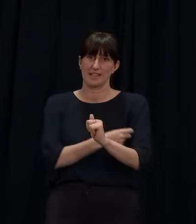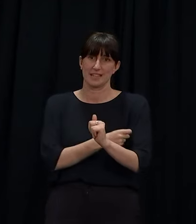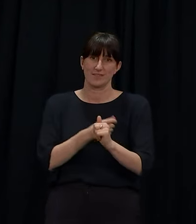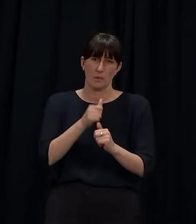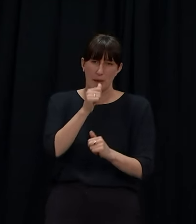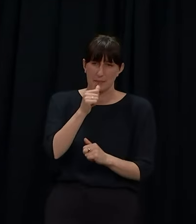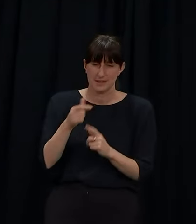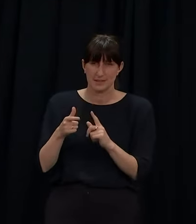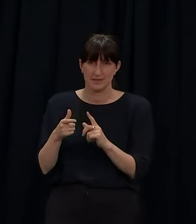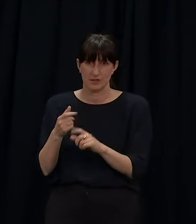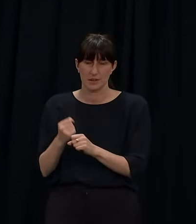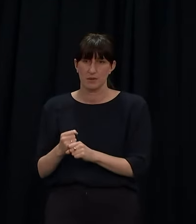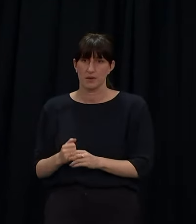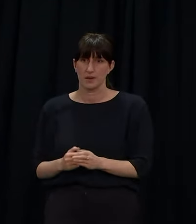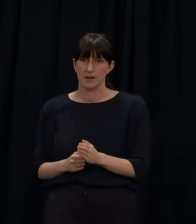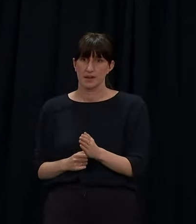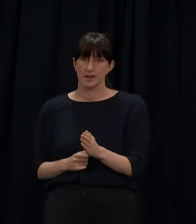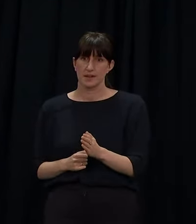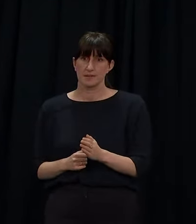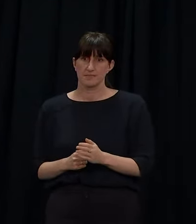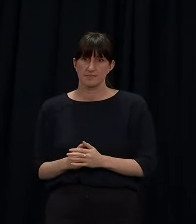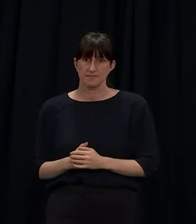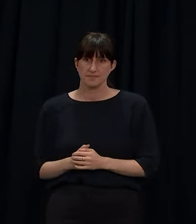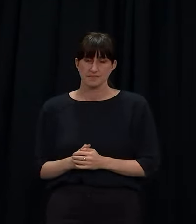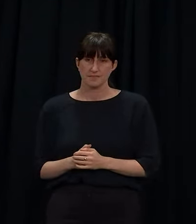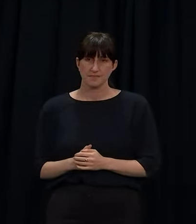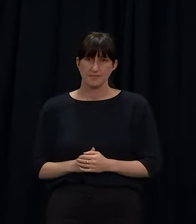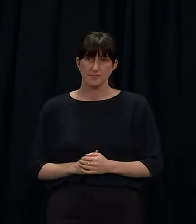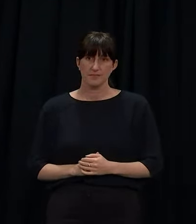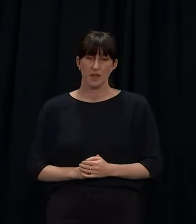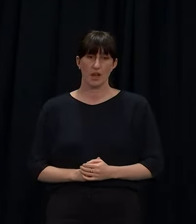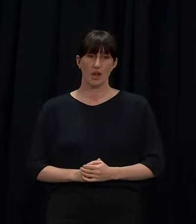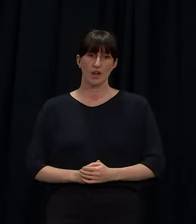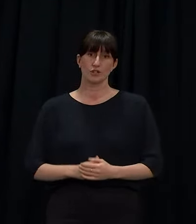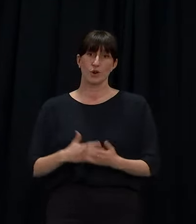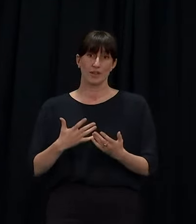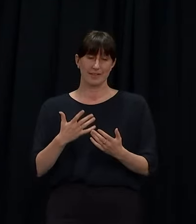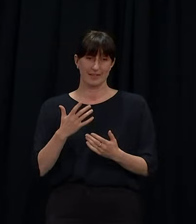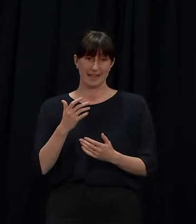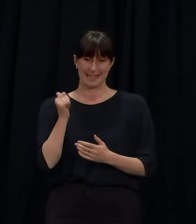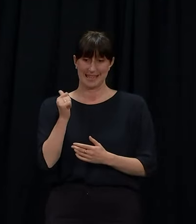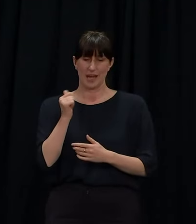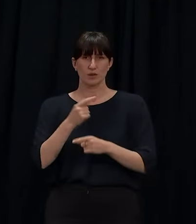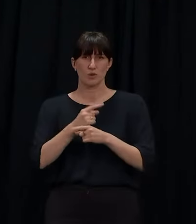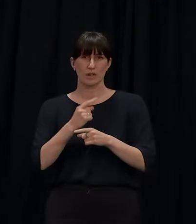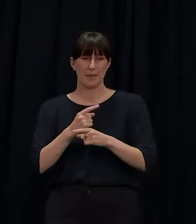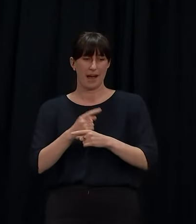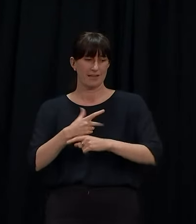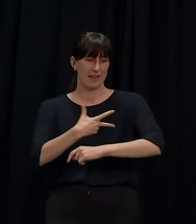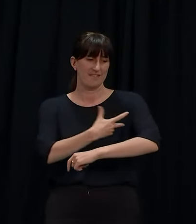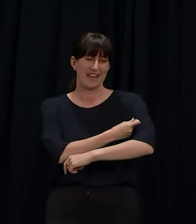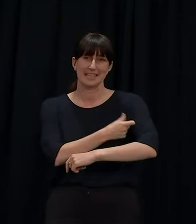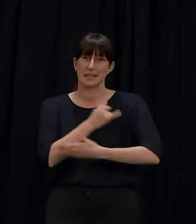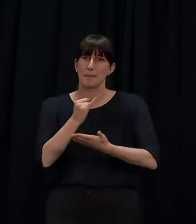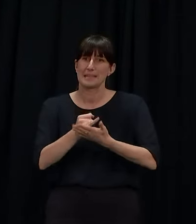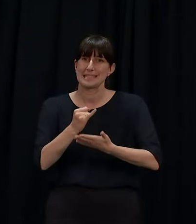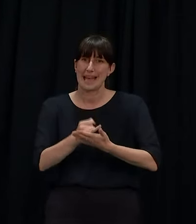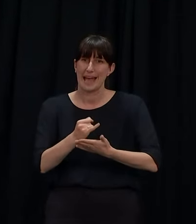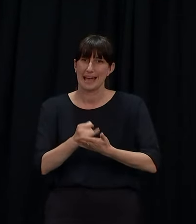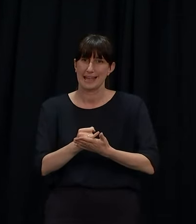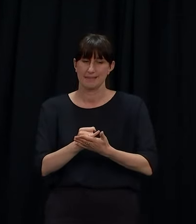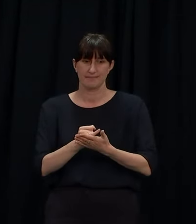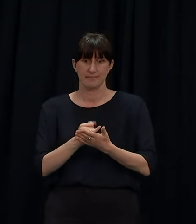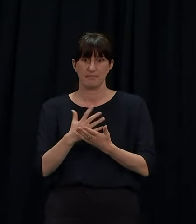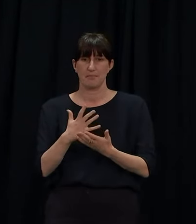it took 6 weeks in order for those to come to the public attention, and how damaging is this to public confidence of the rollout? And just